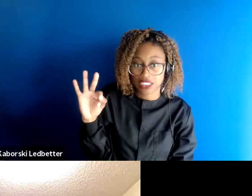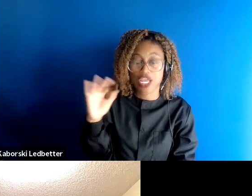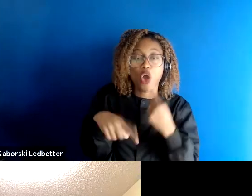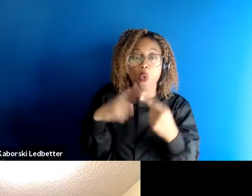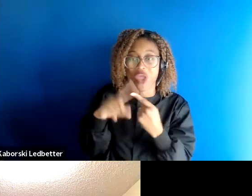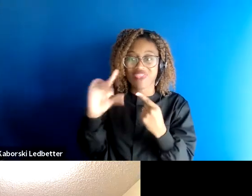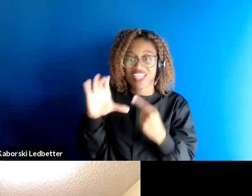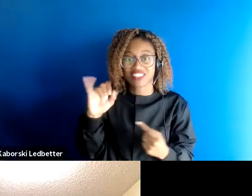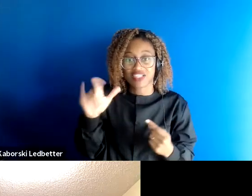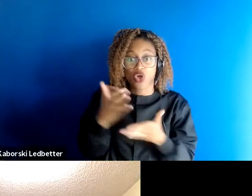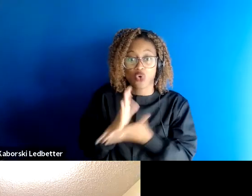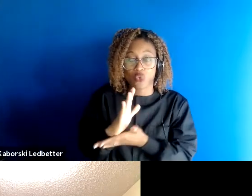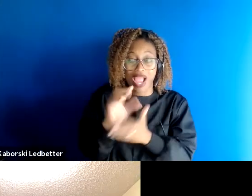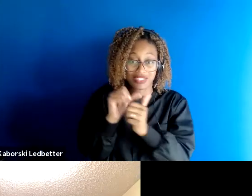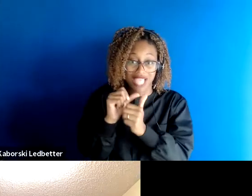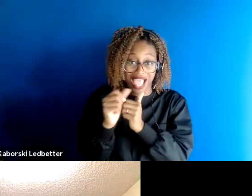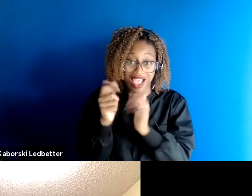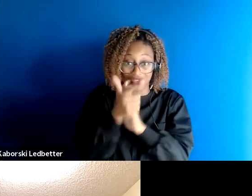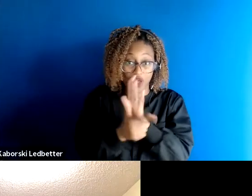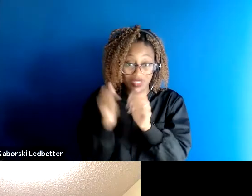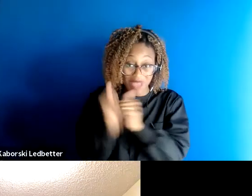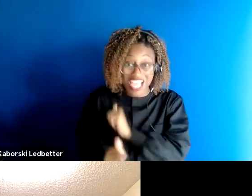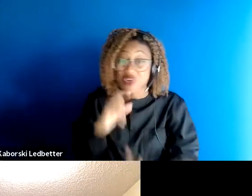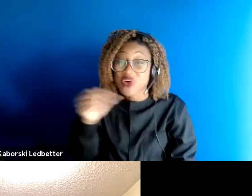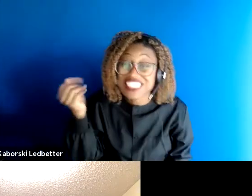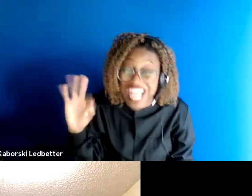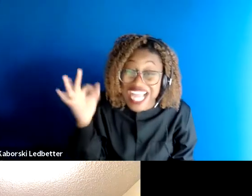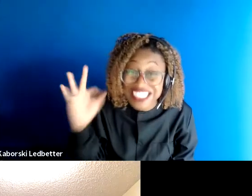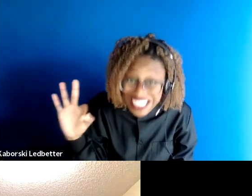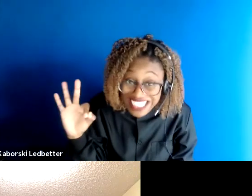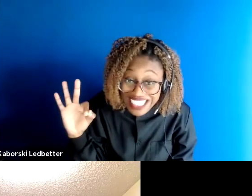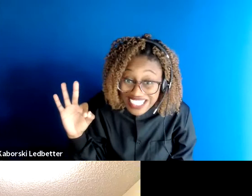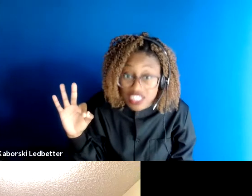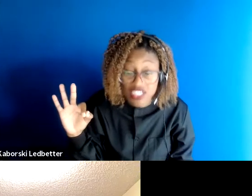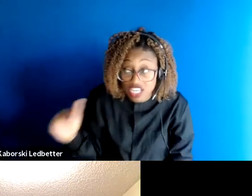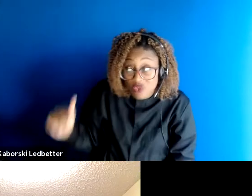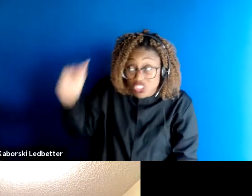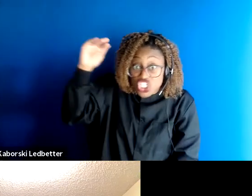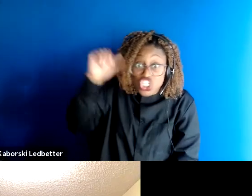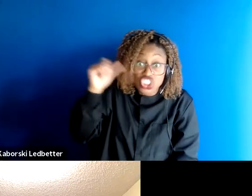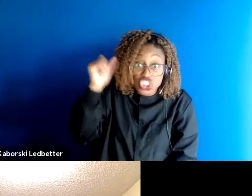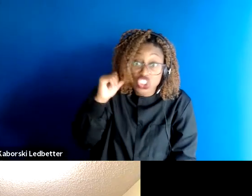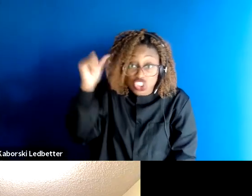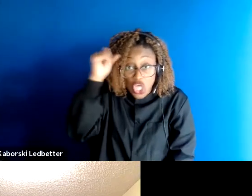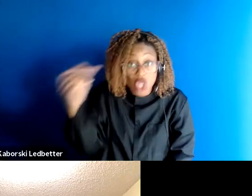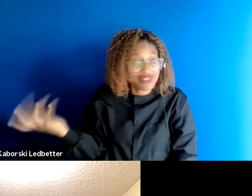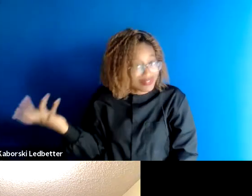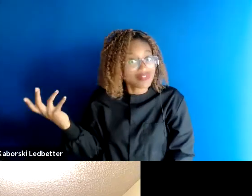passed. 19 years old. So he was very much like a full grown adult, right? And